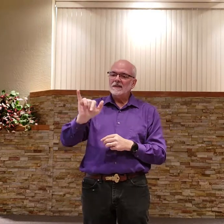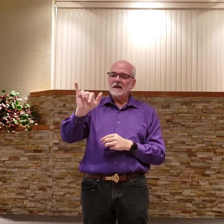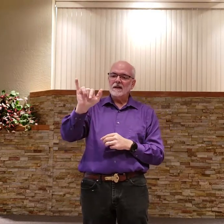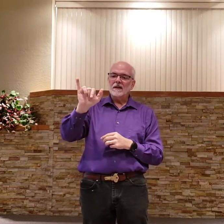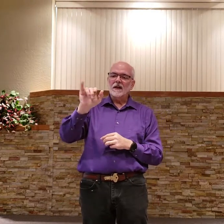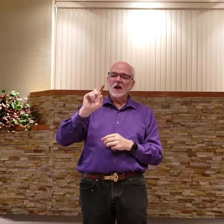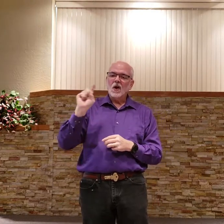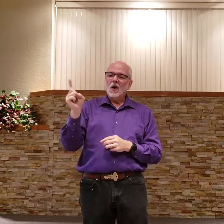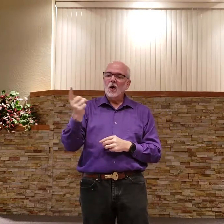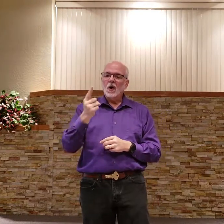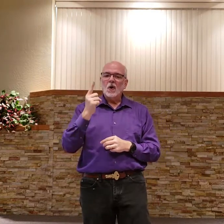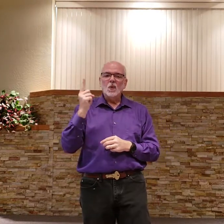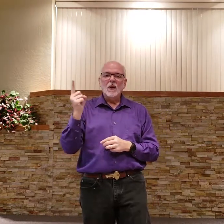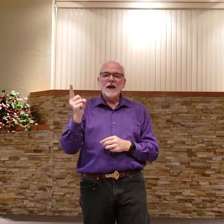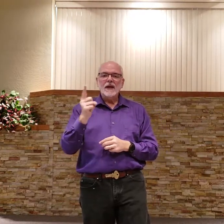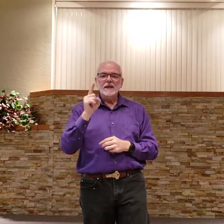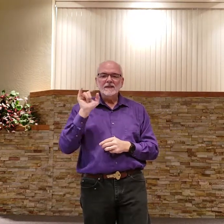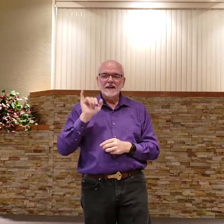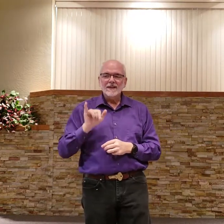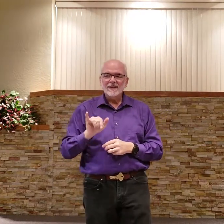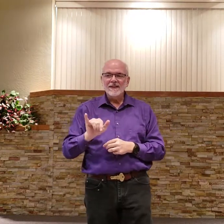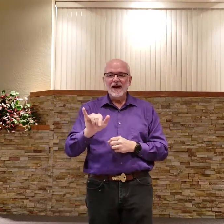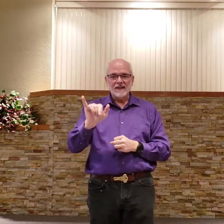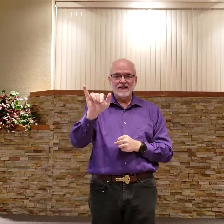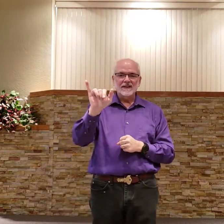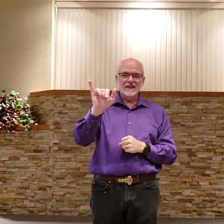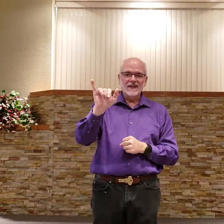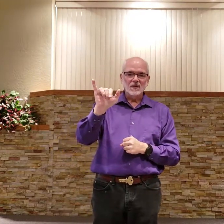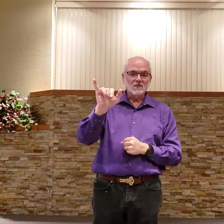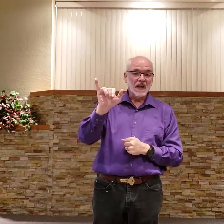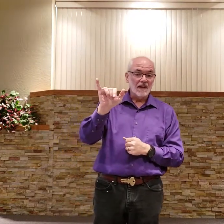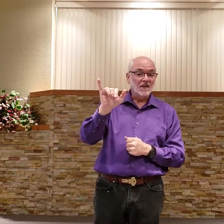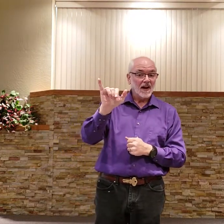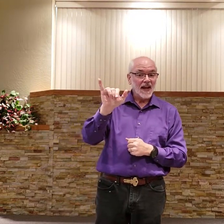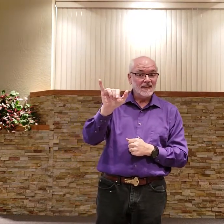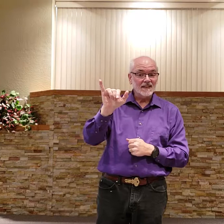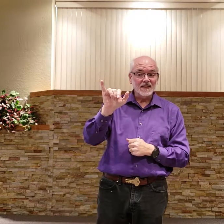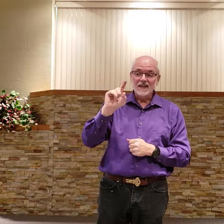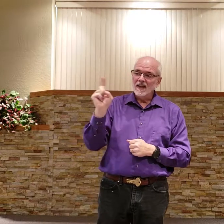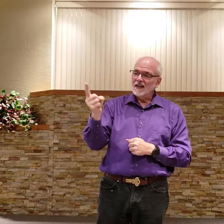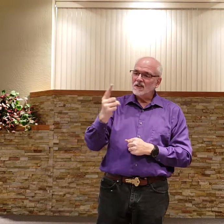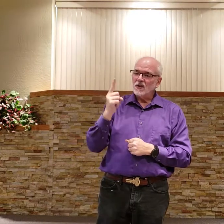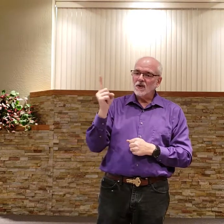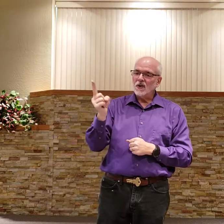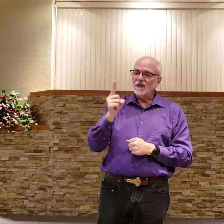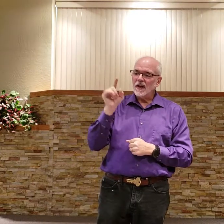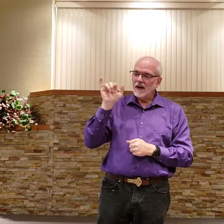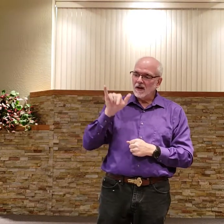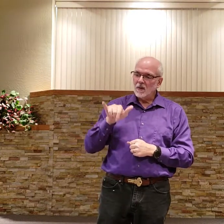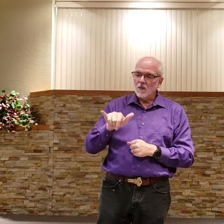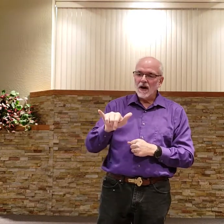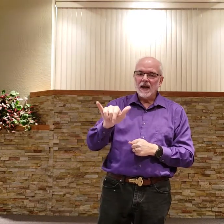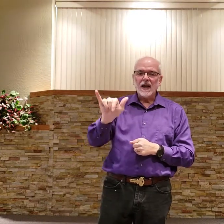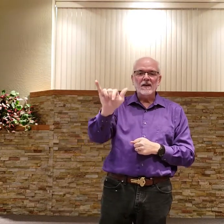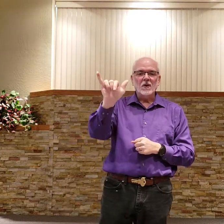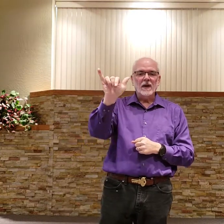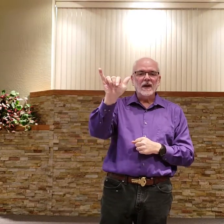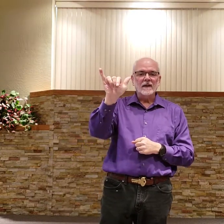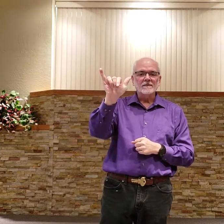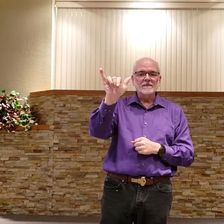everlasting. Always, yet, everlasting. Circle in the air, Y hand going out.